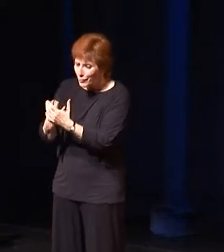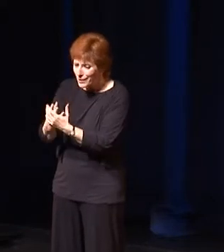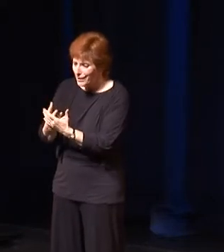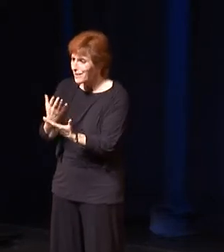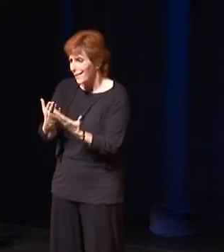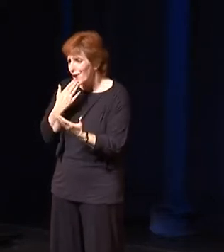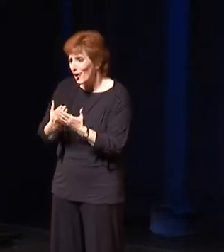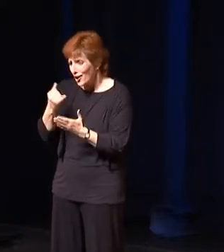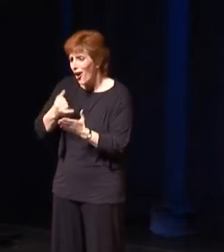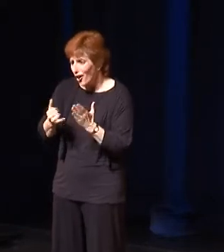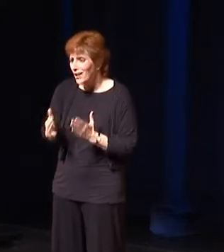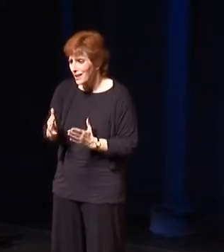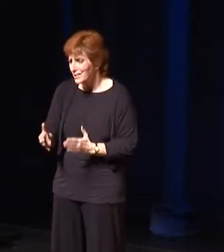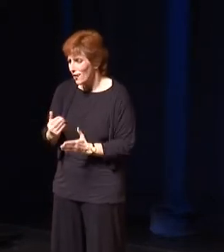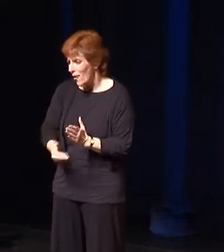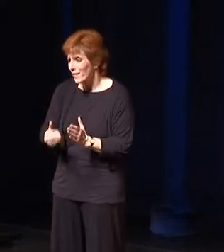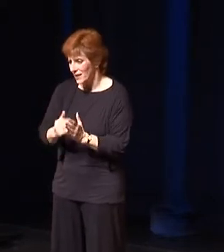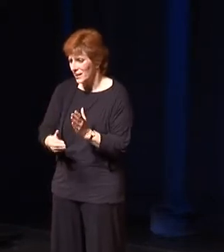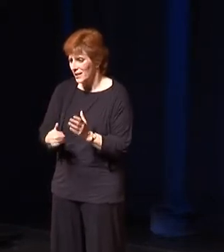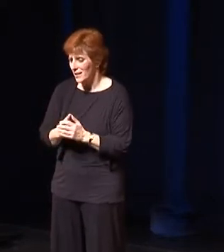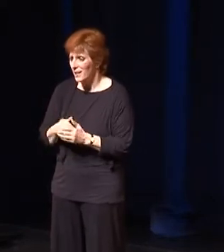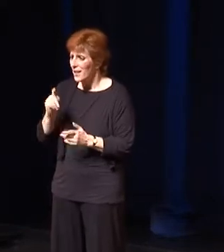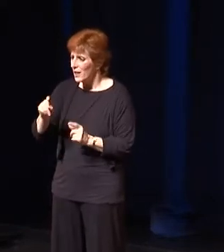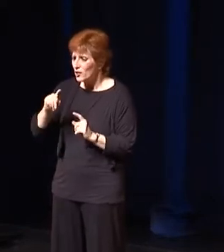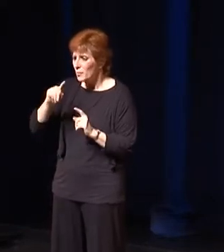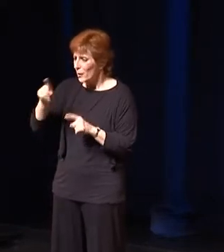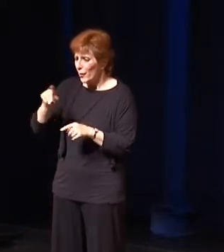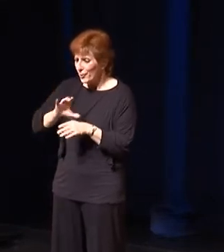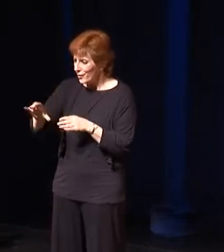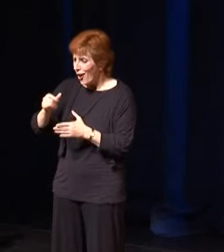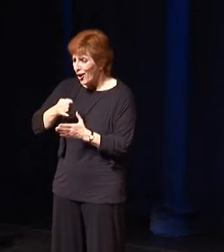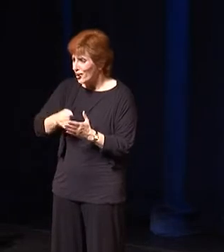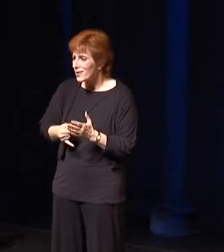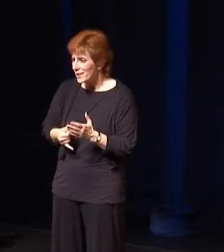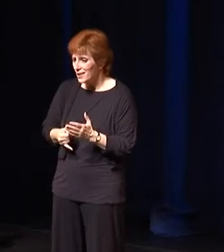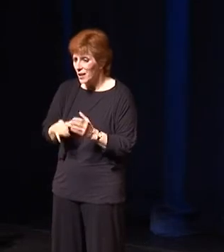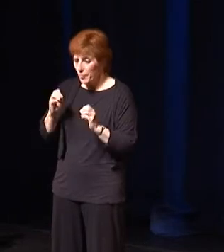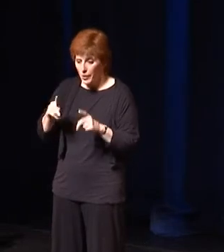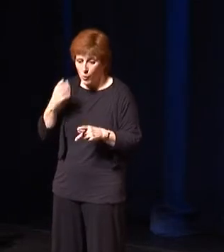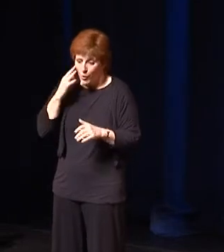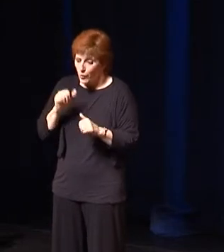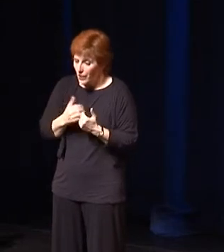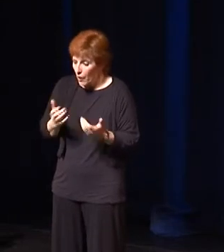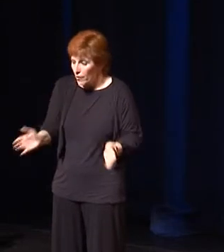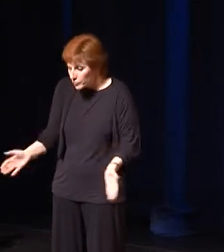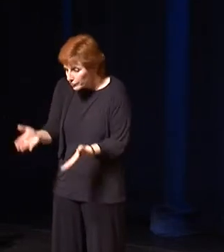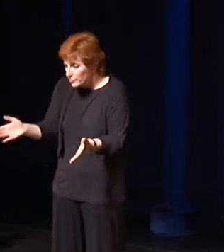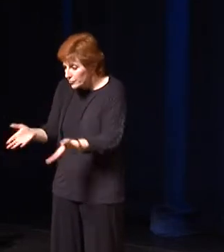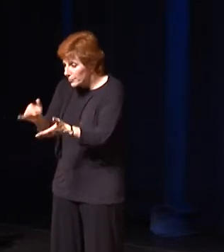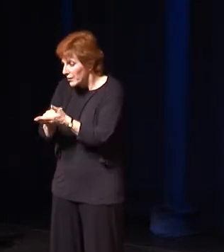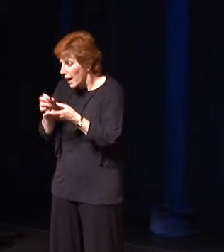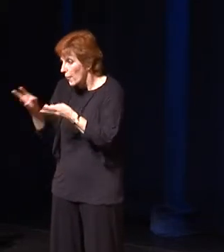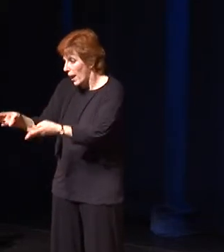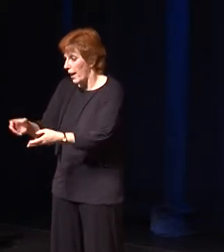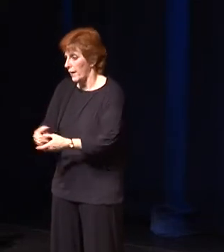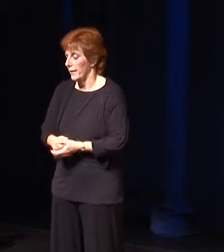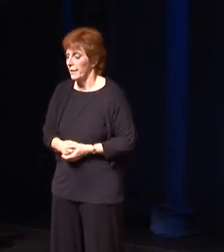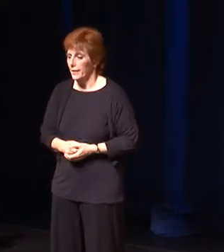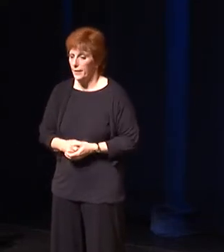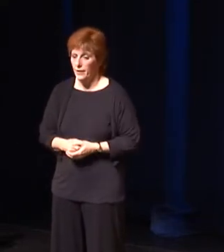really good artists. And they ought to be going to a career in art. Nobody, you know, kind of moved them that way.